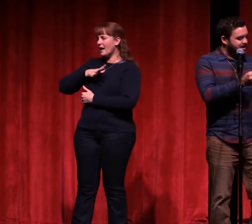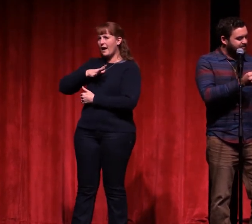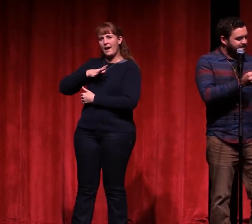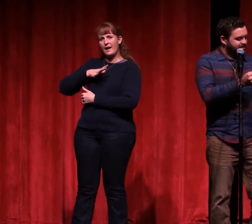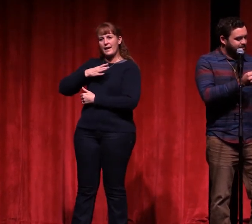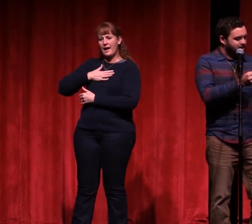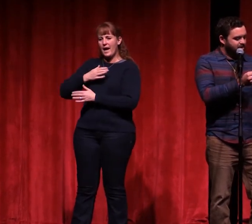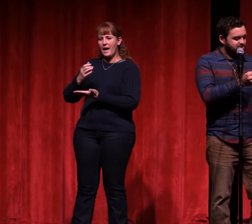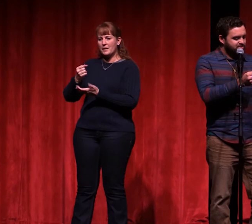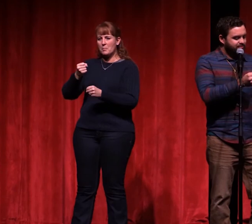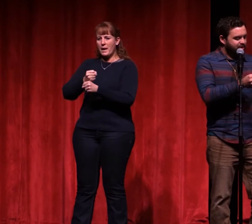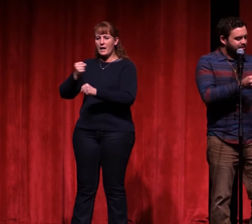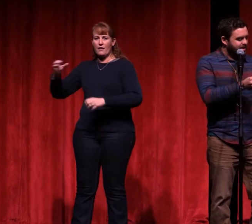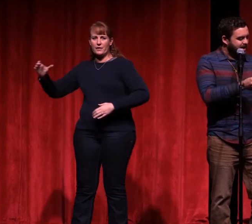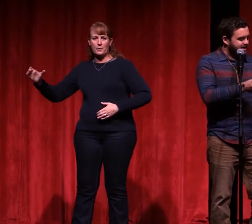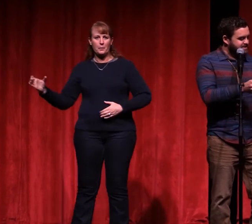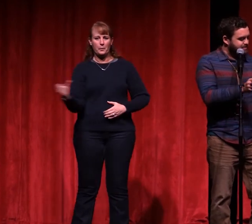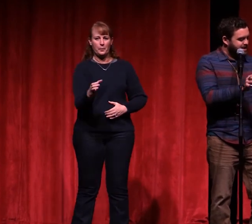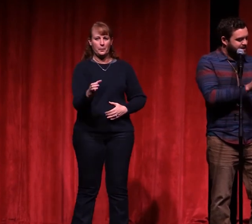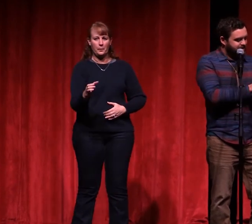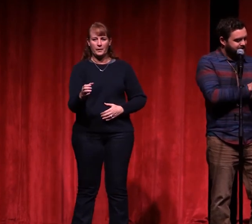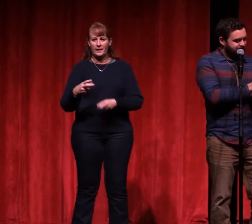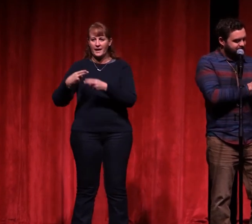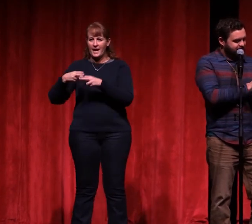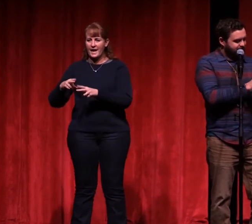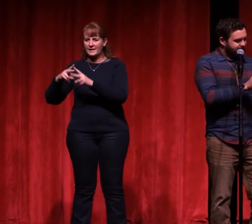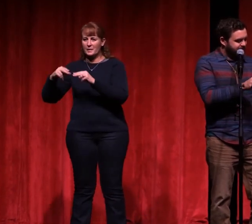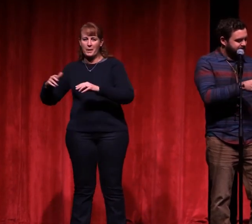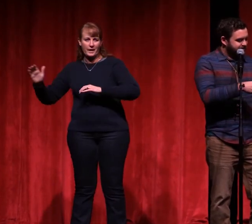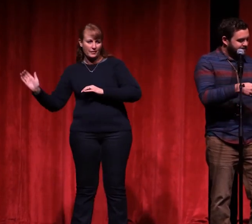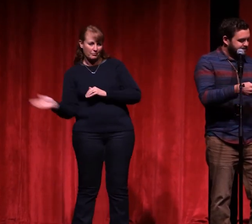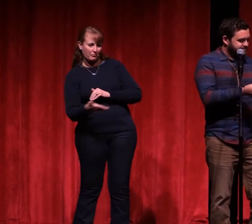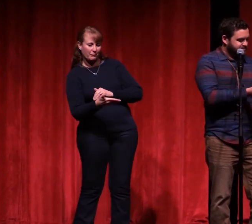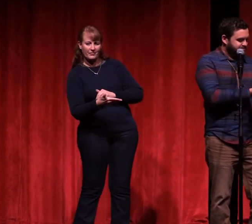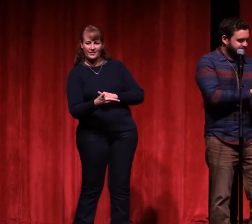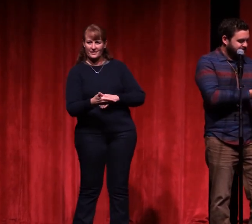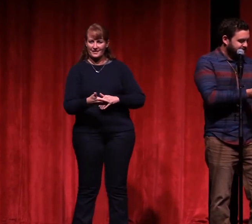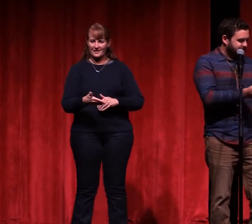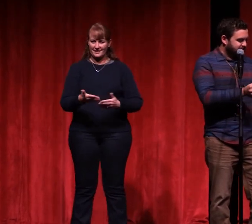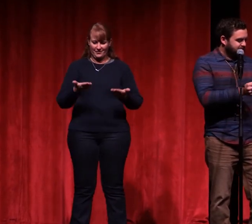slid my coffee down the bar, soon followed by eggs and bacon.